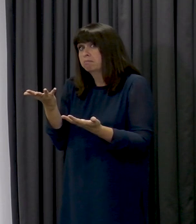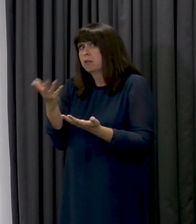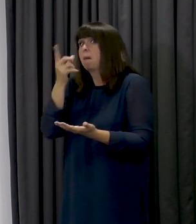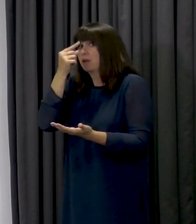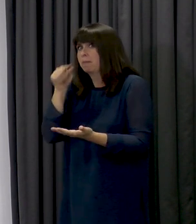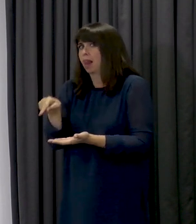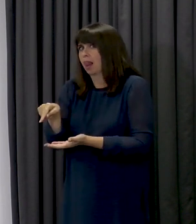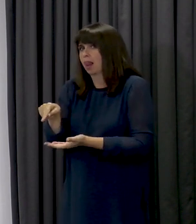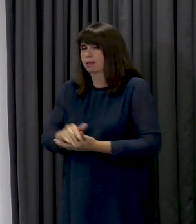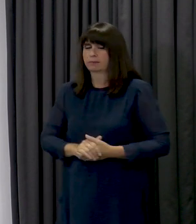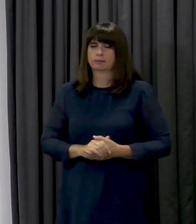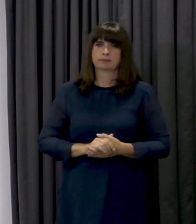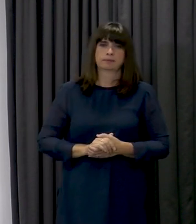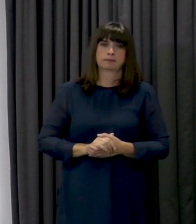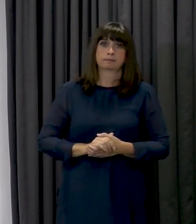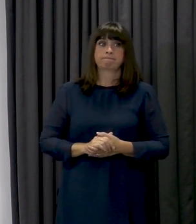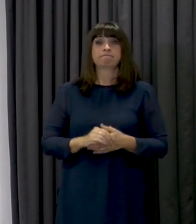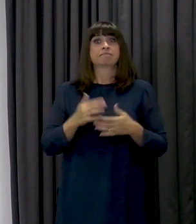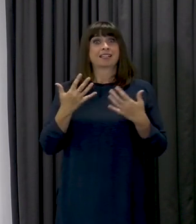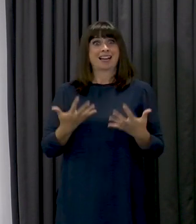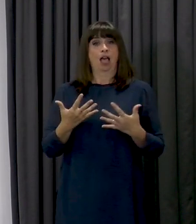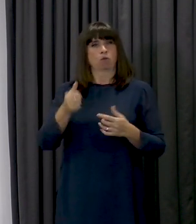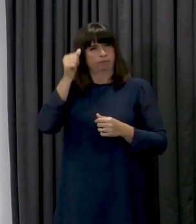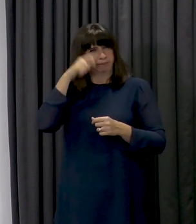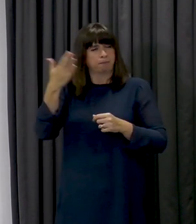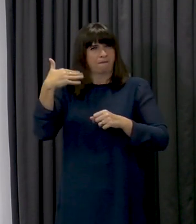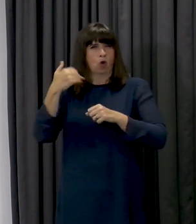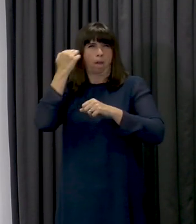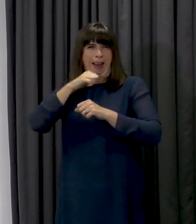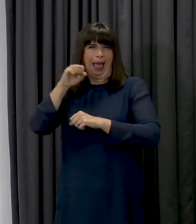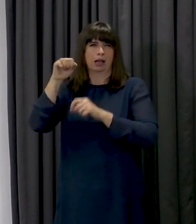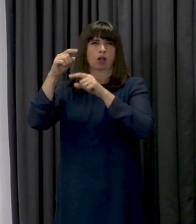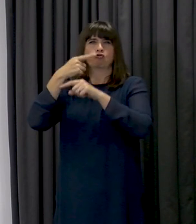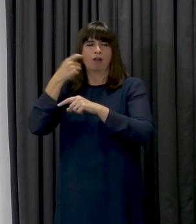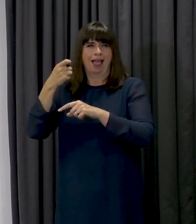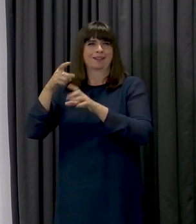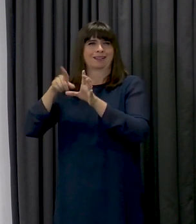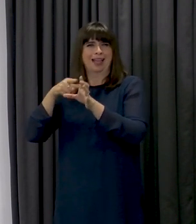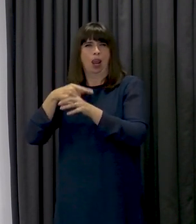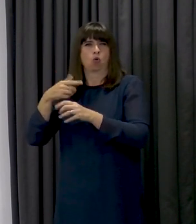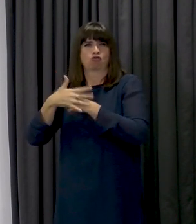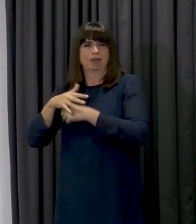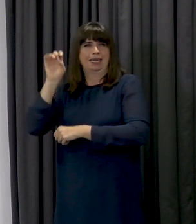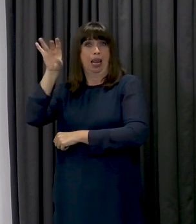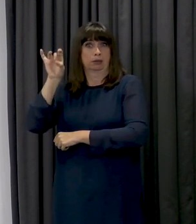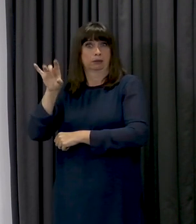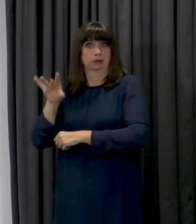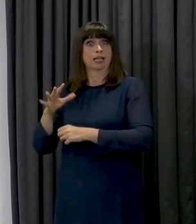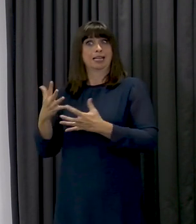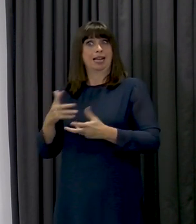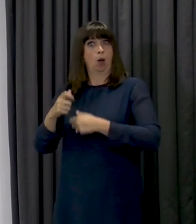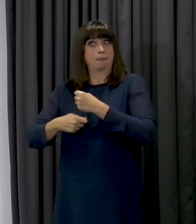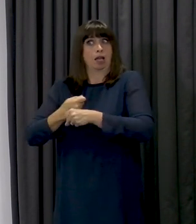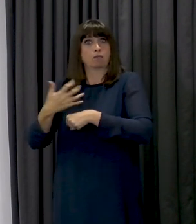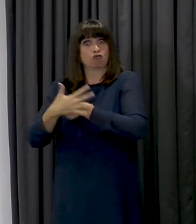So as you can see, we are moving into the green phase of our traffic light system. And as we do so, it